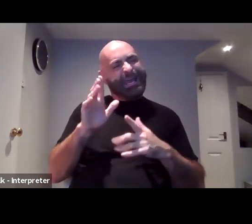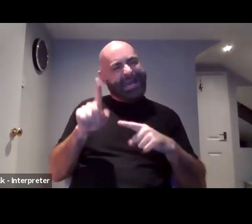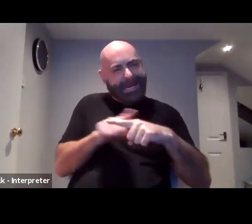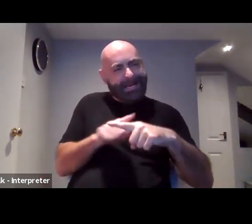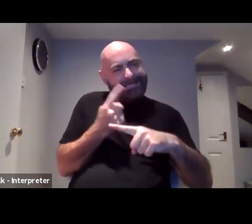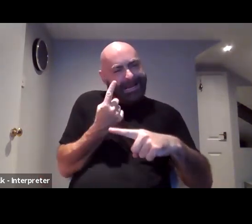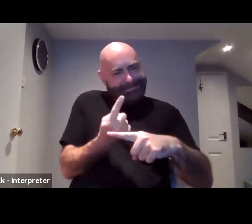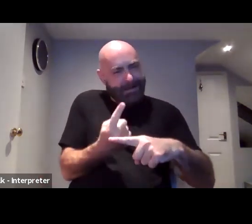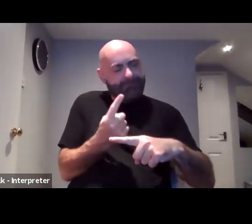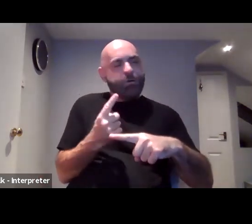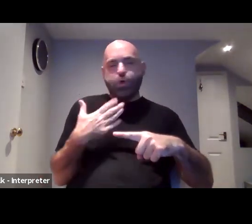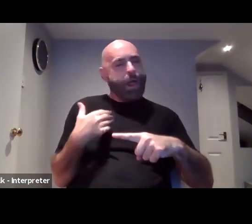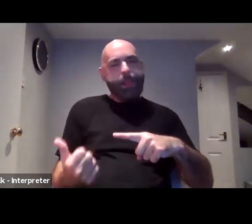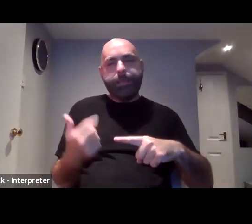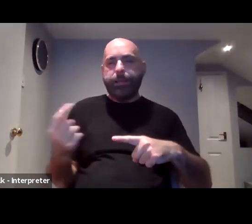the pandemic.